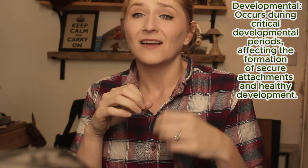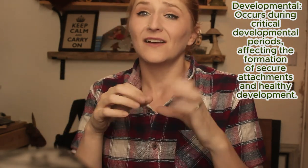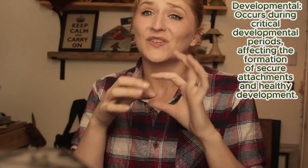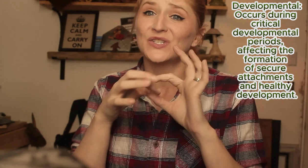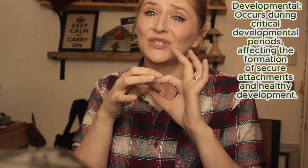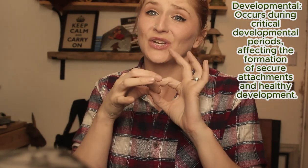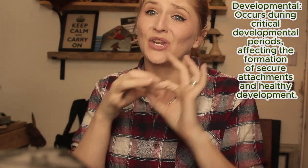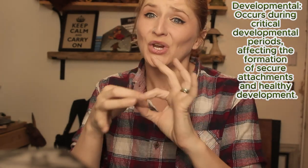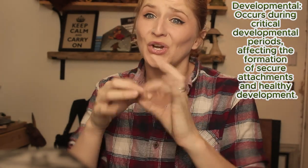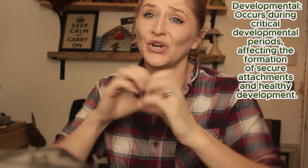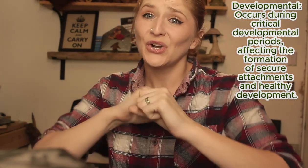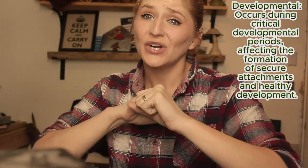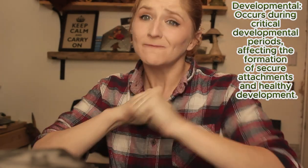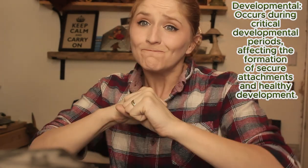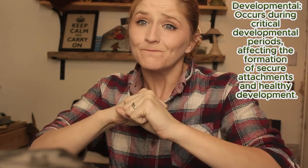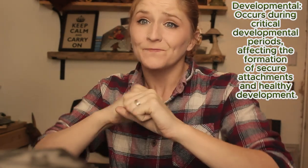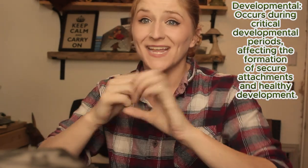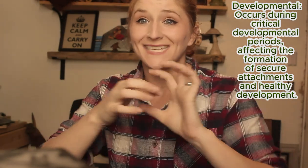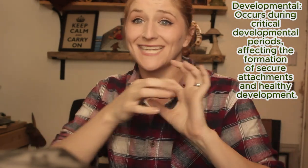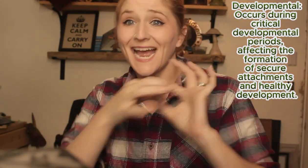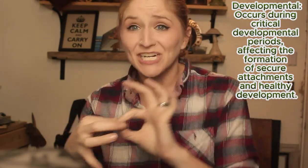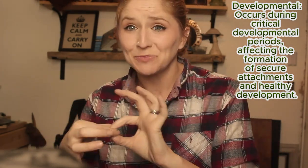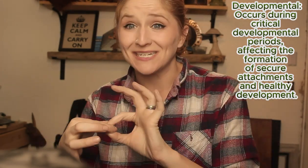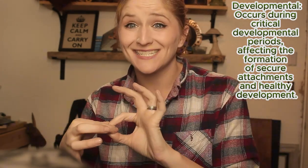of secure attachments